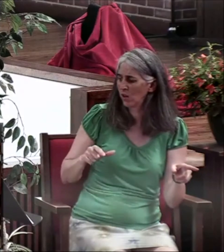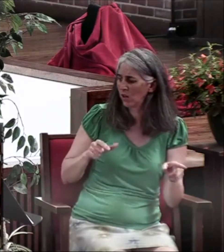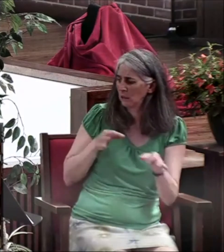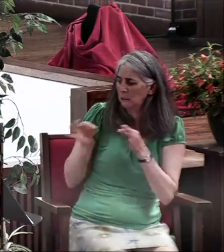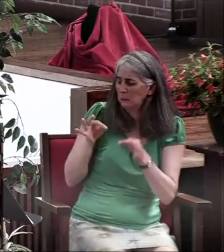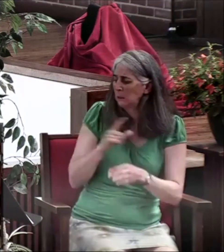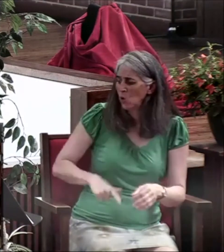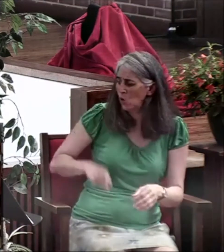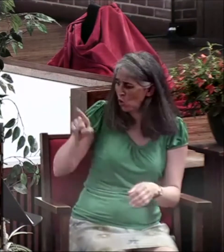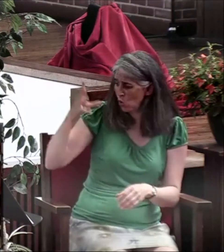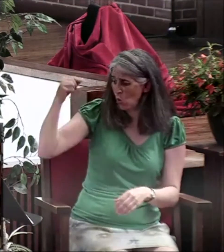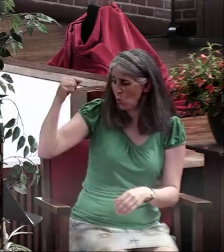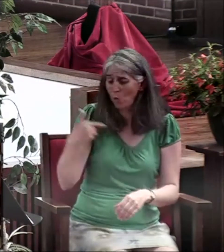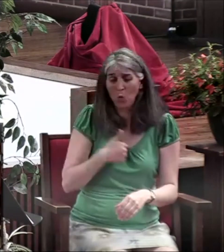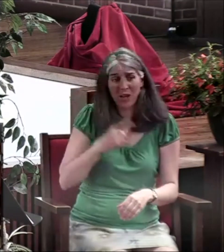way?